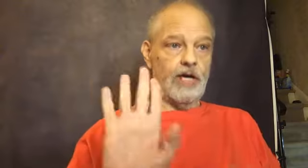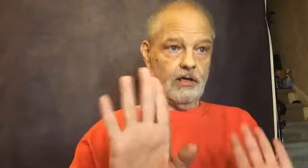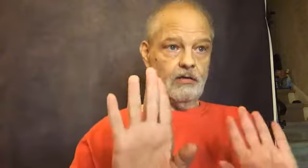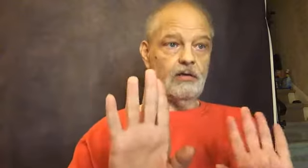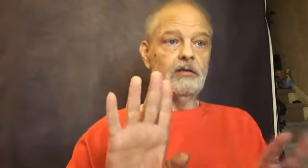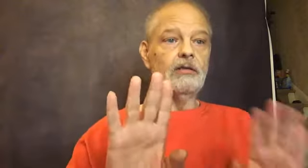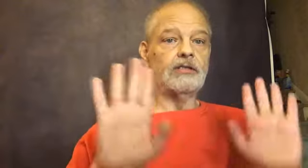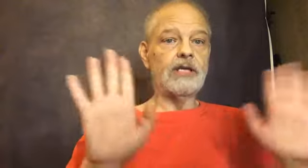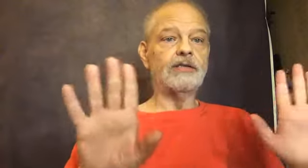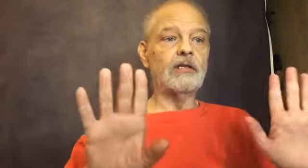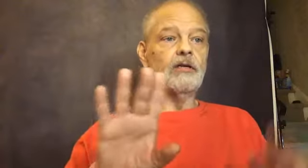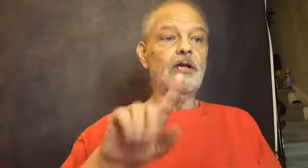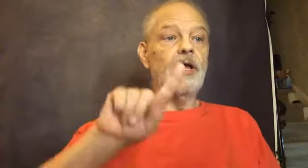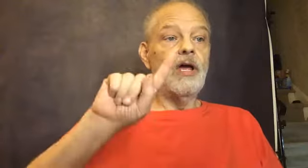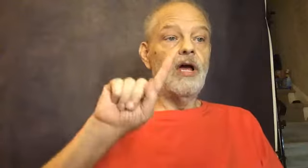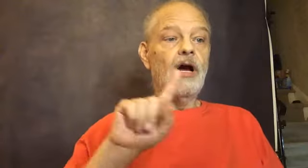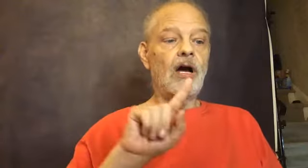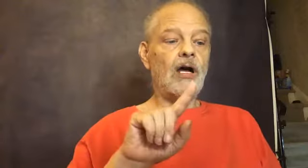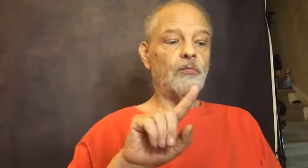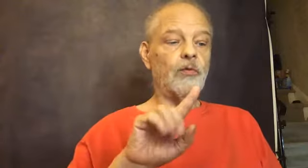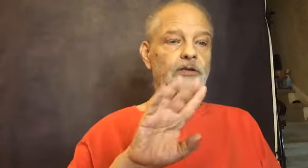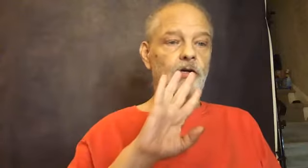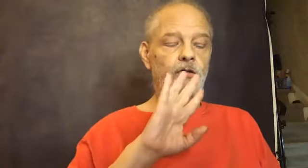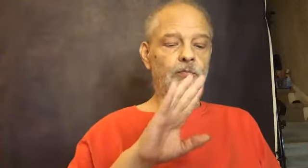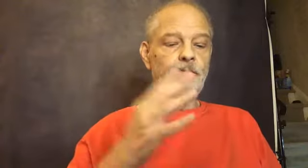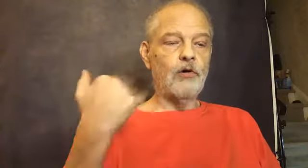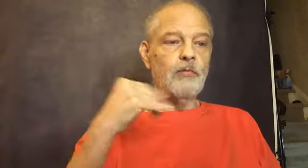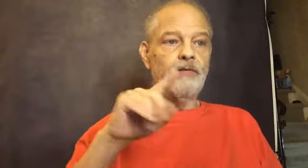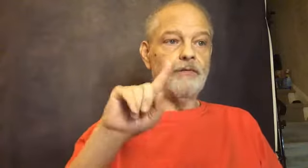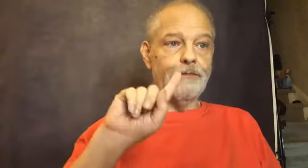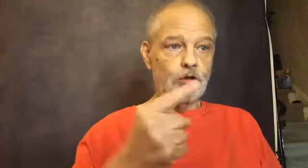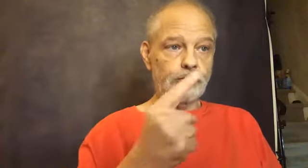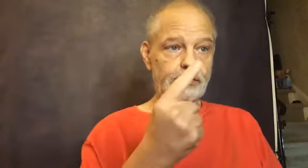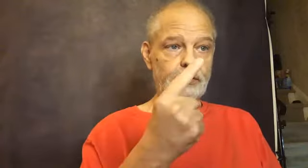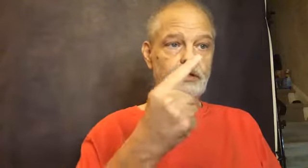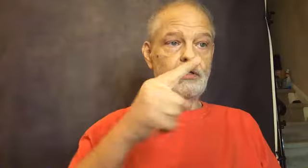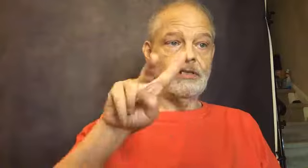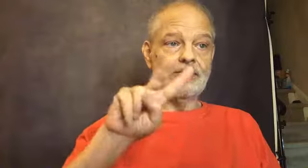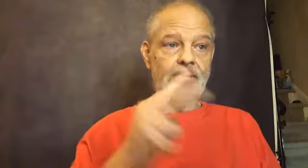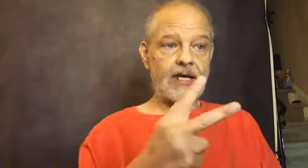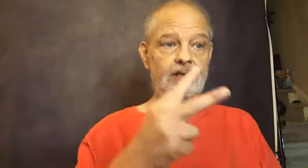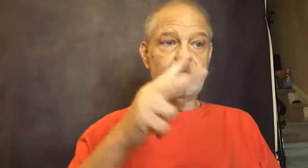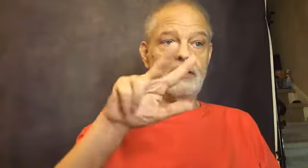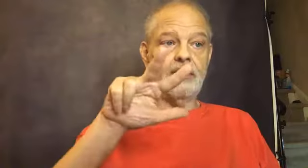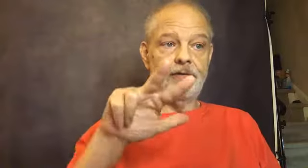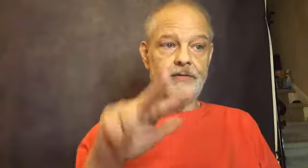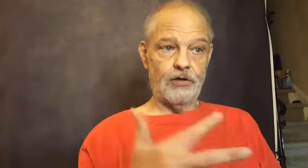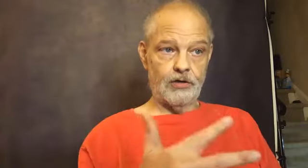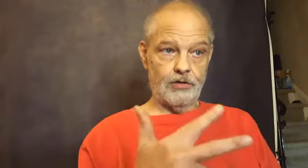Okay, let's get this. I told you before about first, second, third,